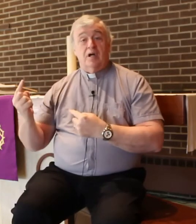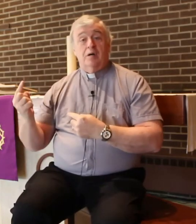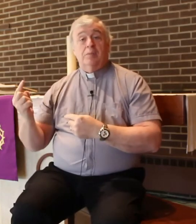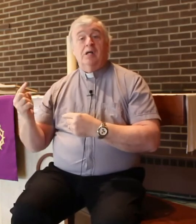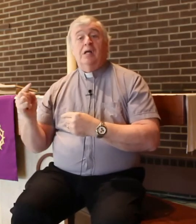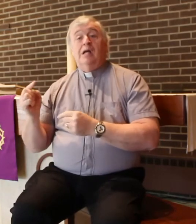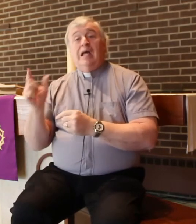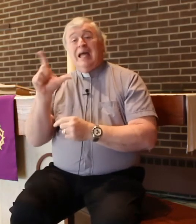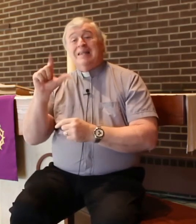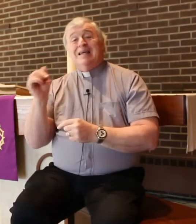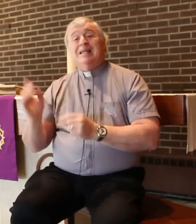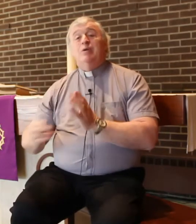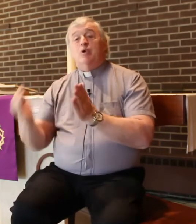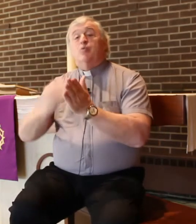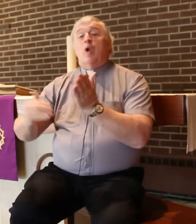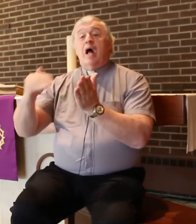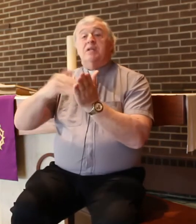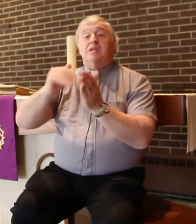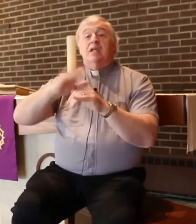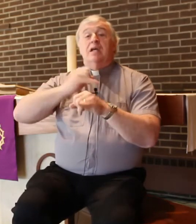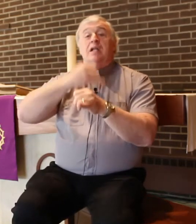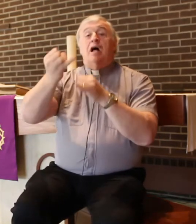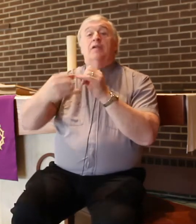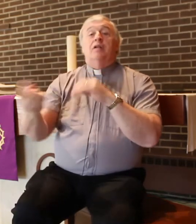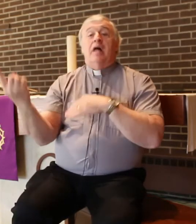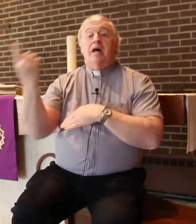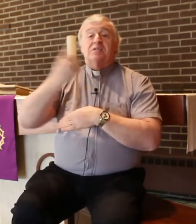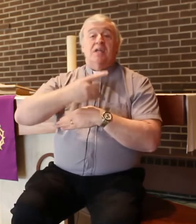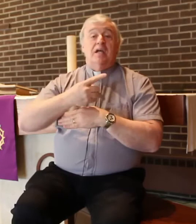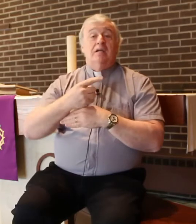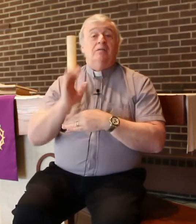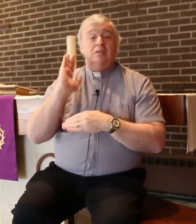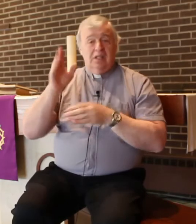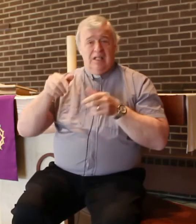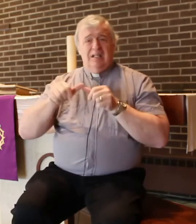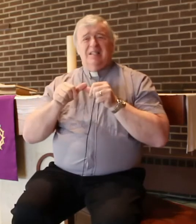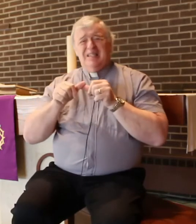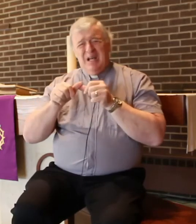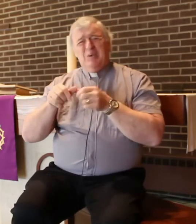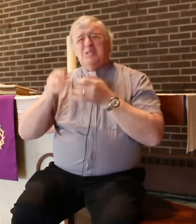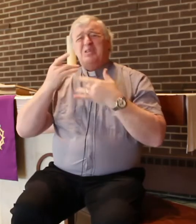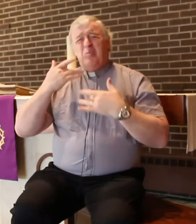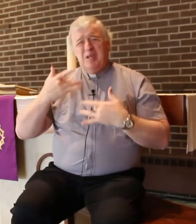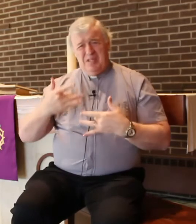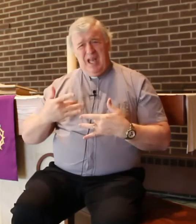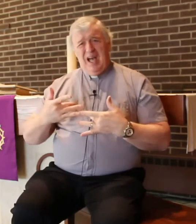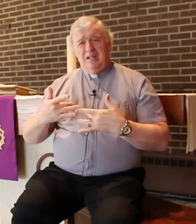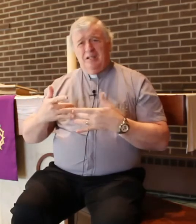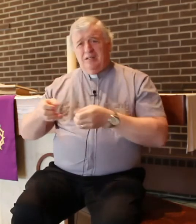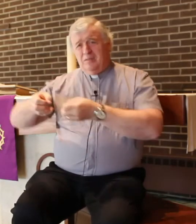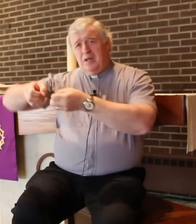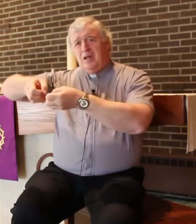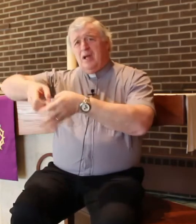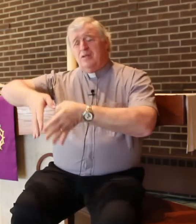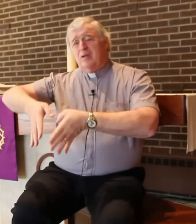come, and that he would rise again on the last day, they would still be sad at the